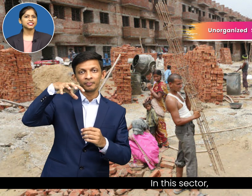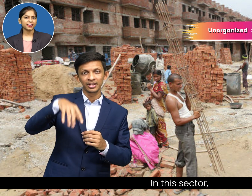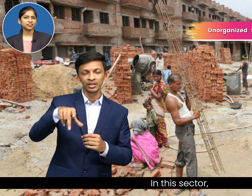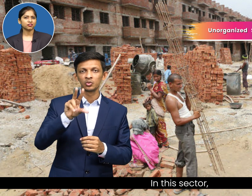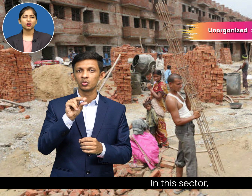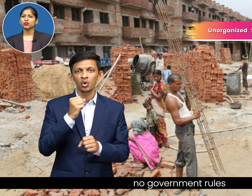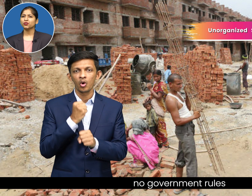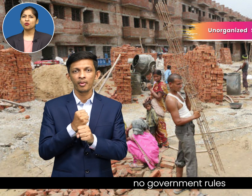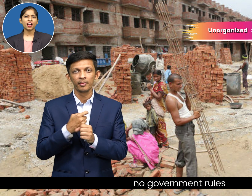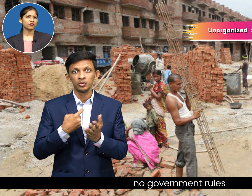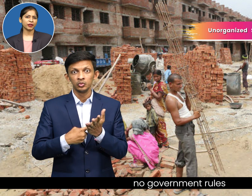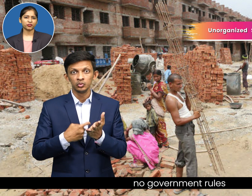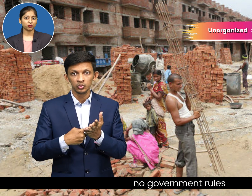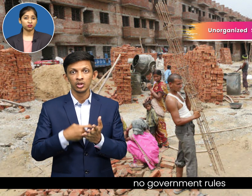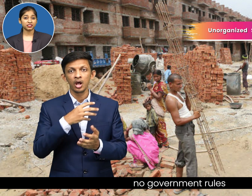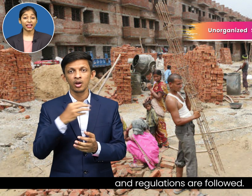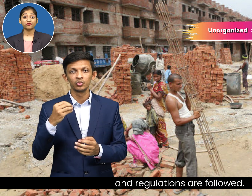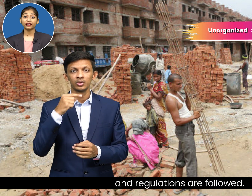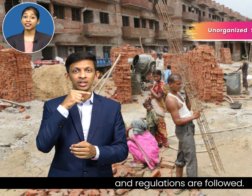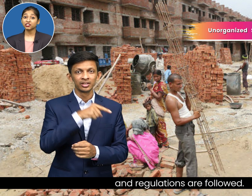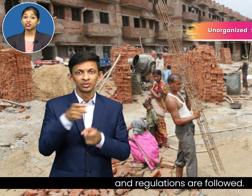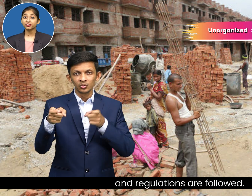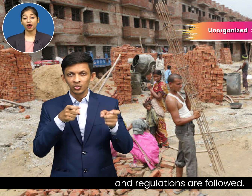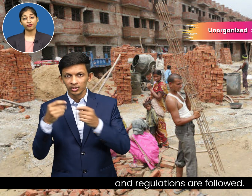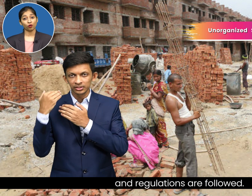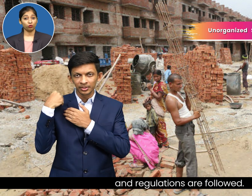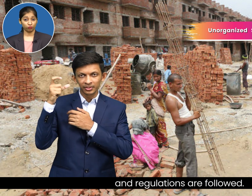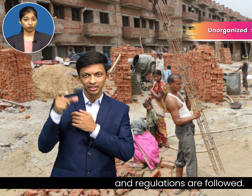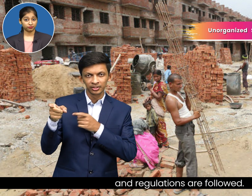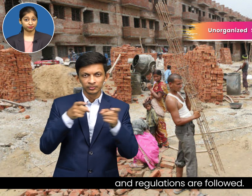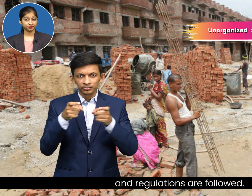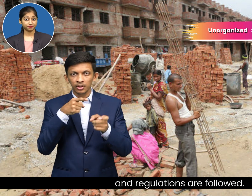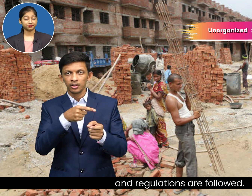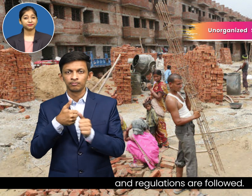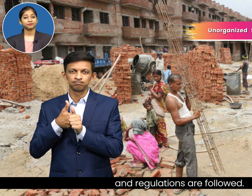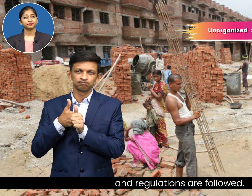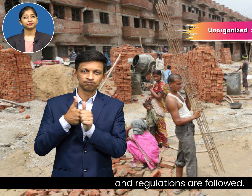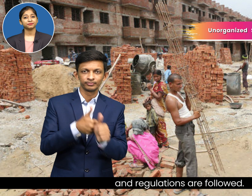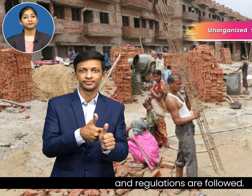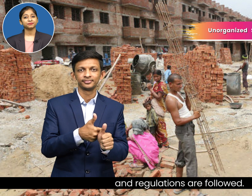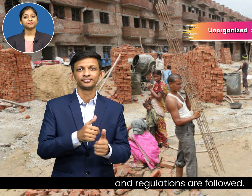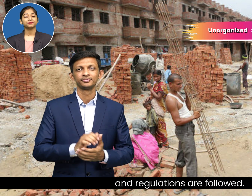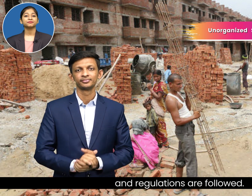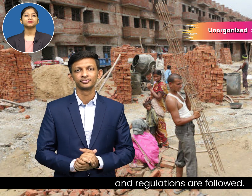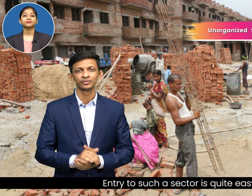In this sector, no government rules and regulations are followed.